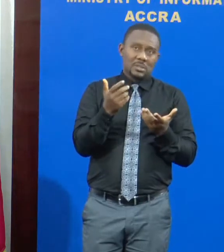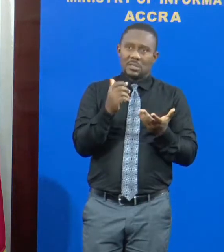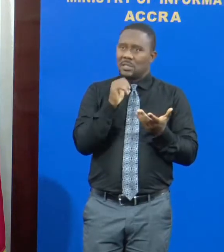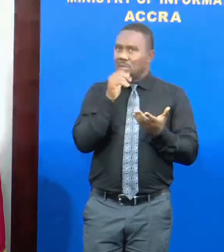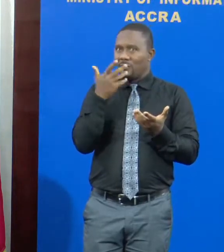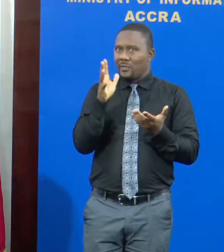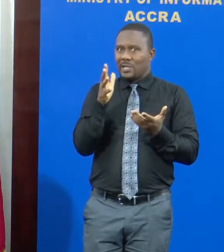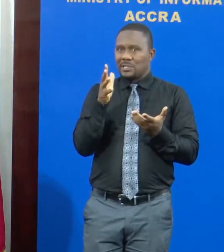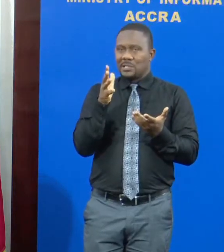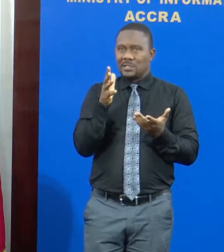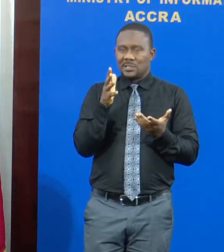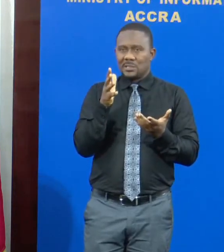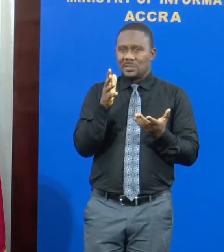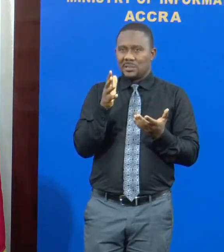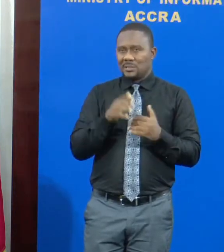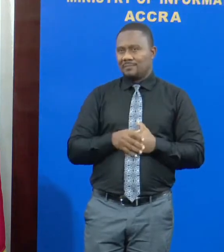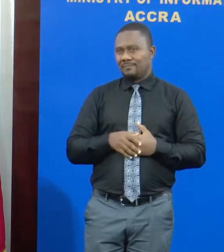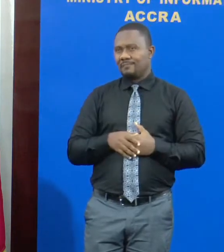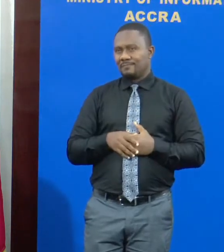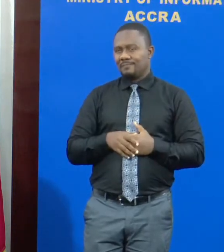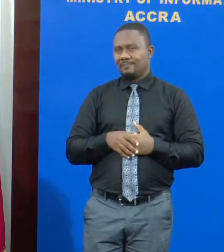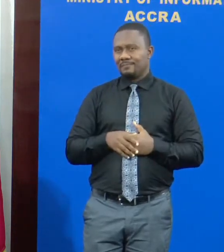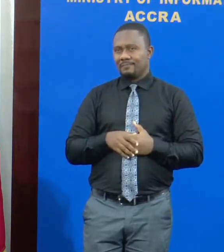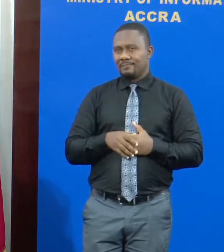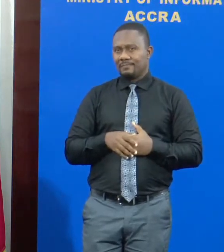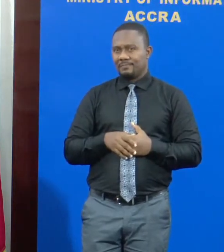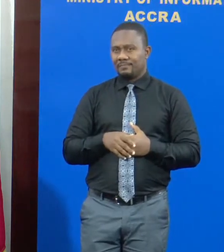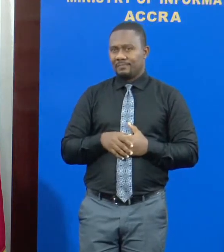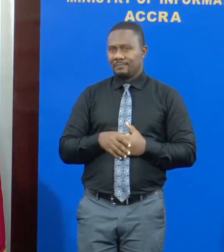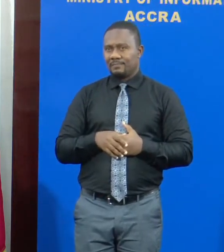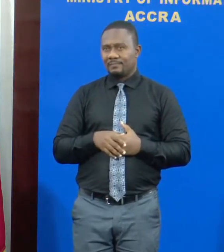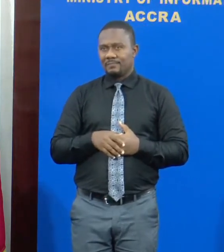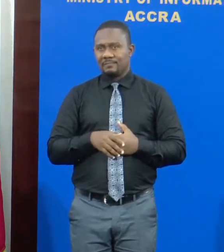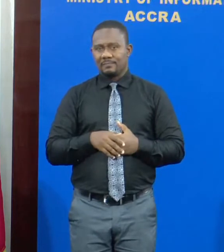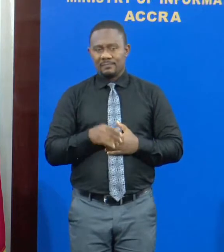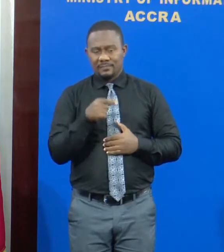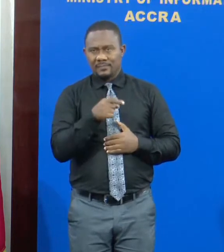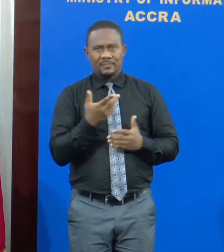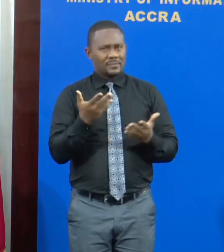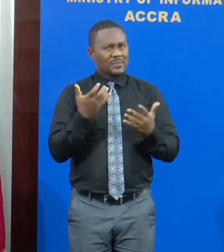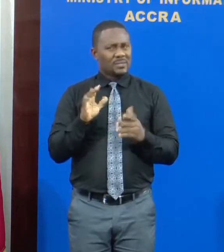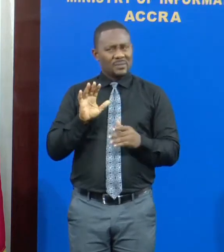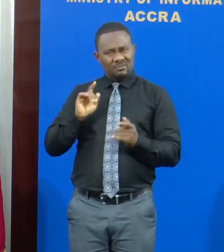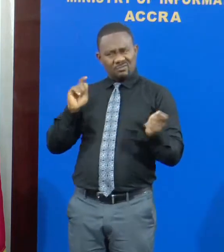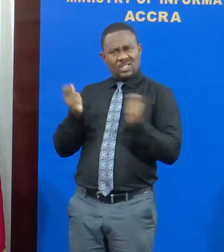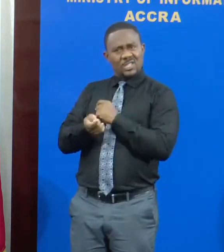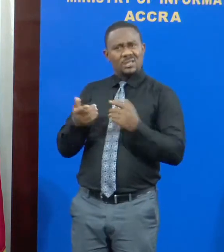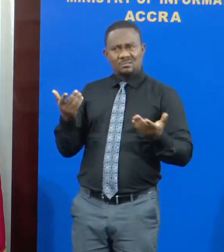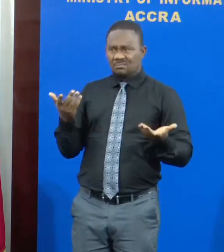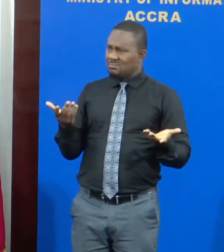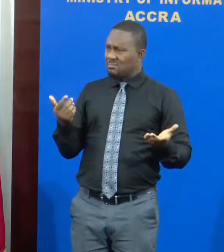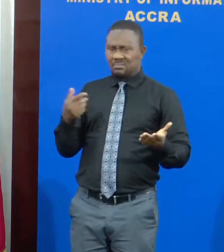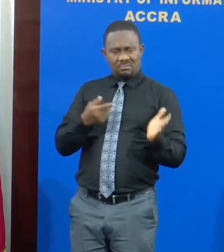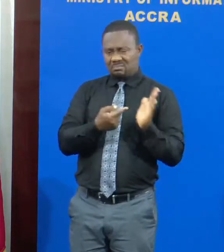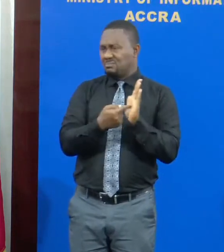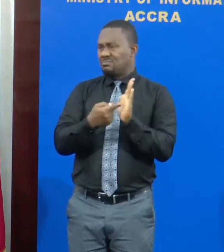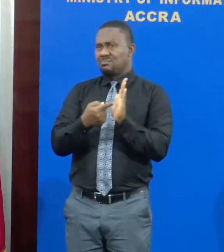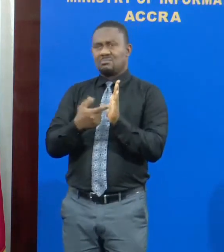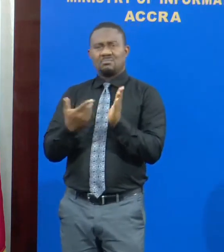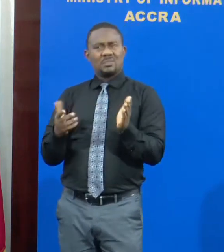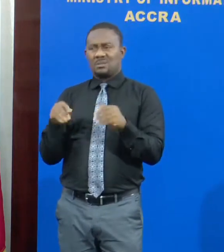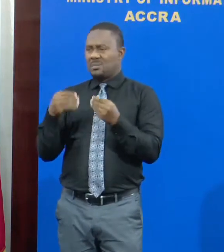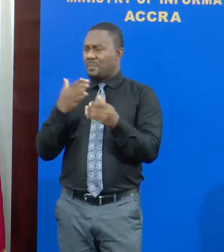process with the Gazette notification, and then seeks to just change their identity by providing a